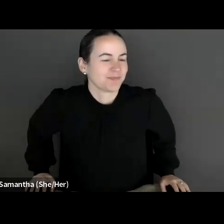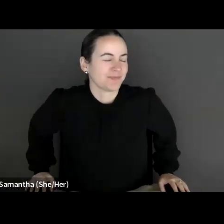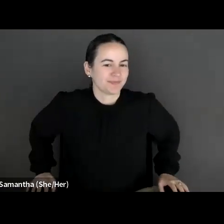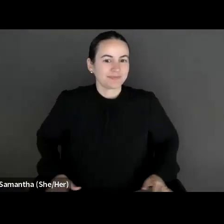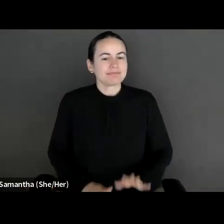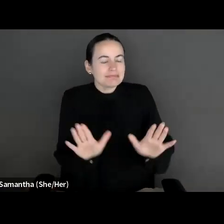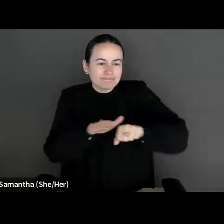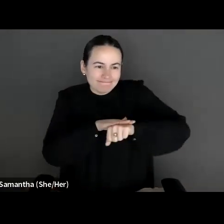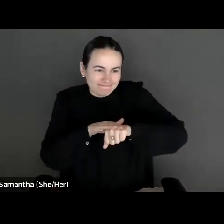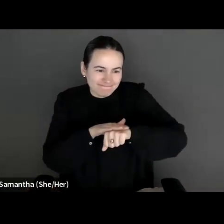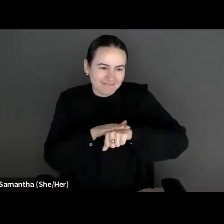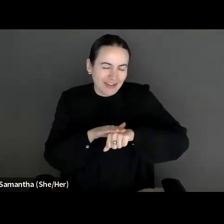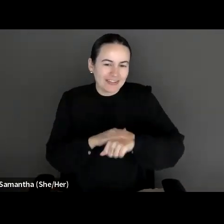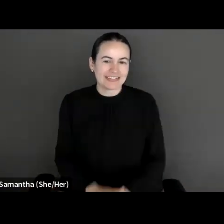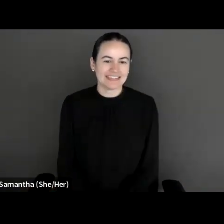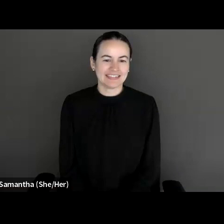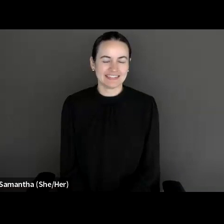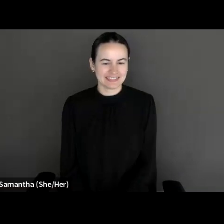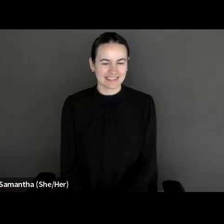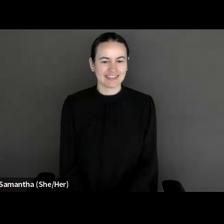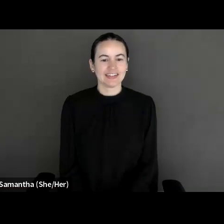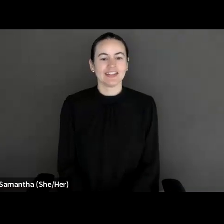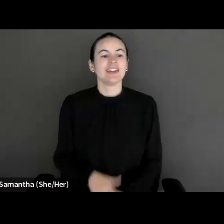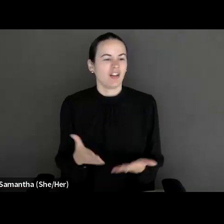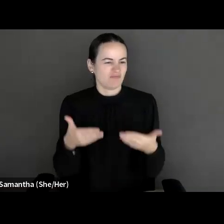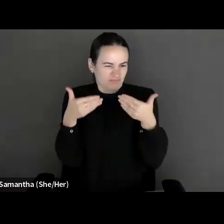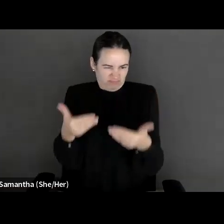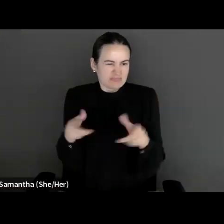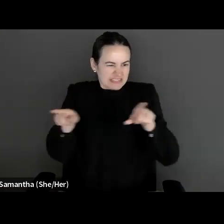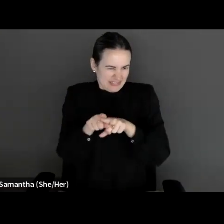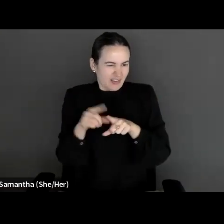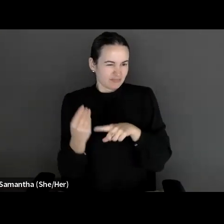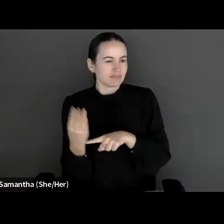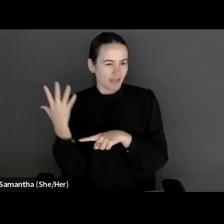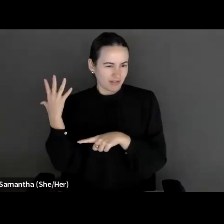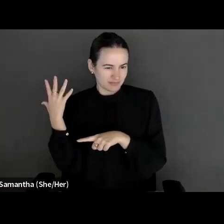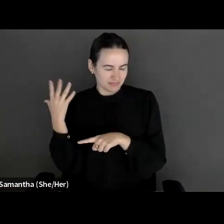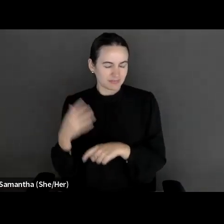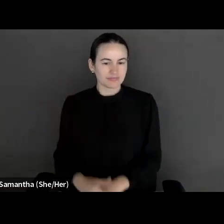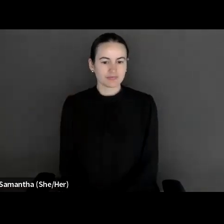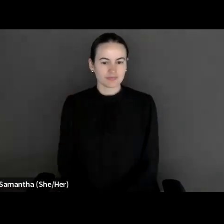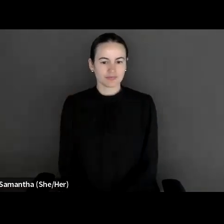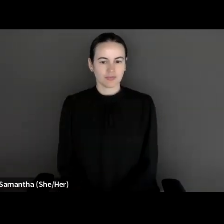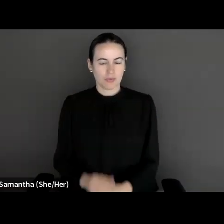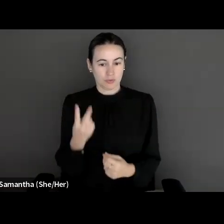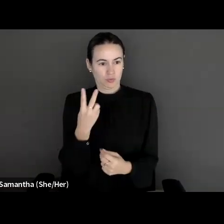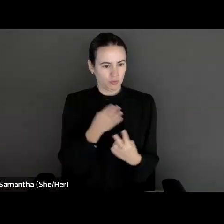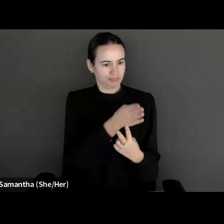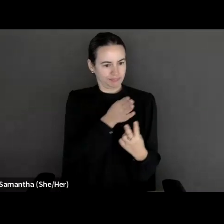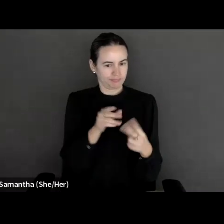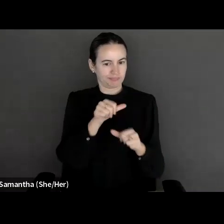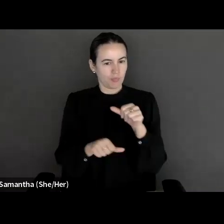So this issue of this dichotomous conceptualization being problematic was kind of what was